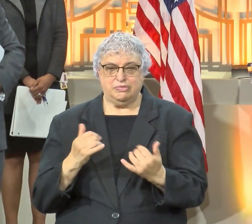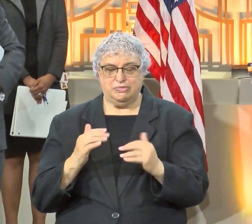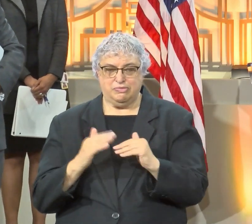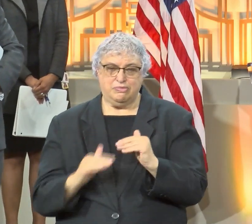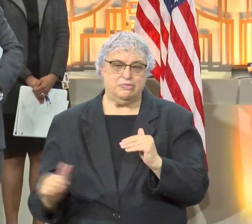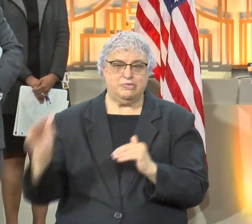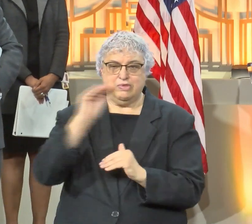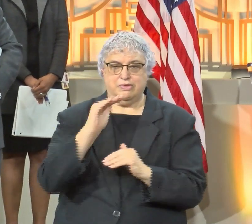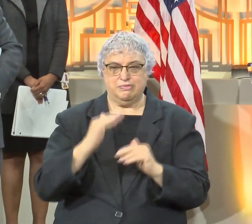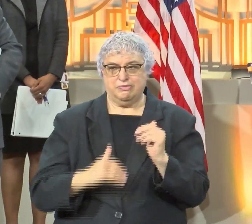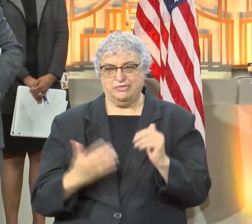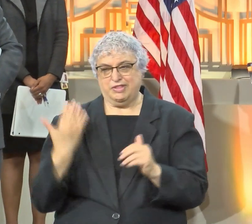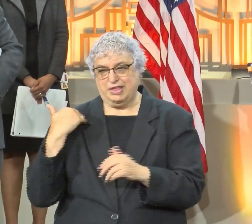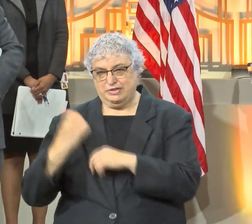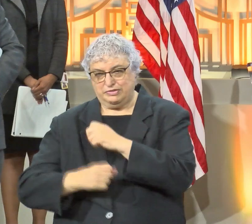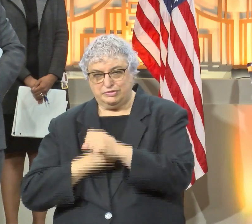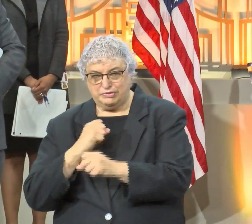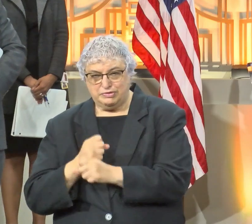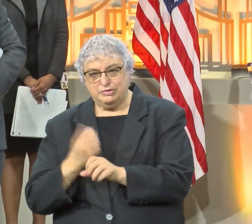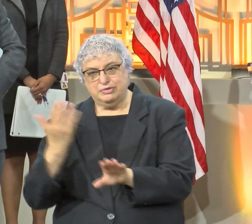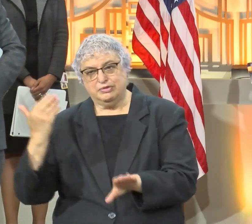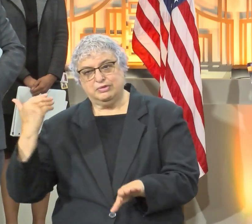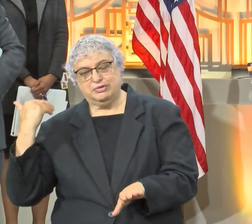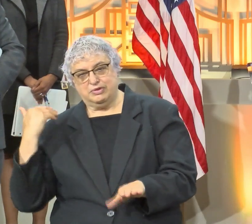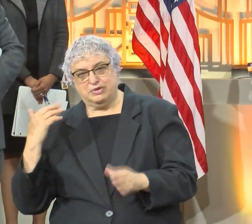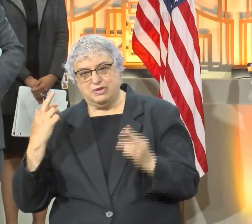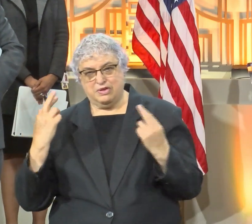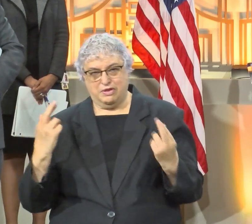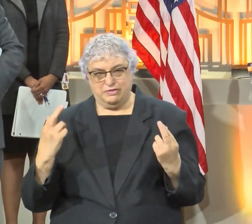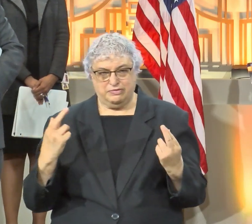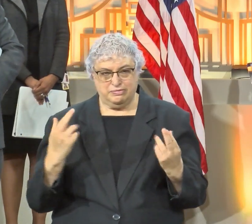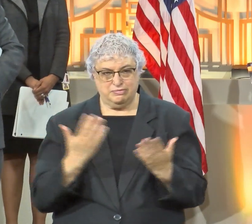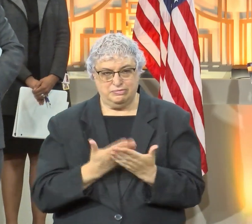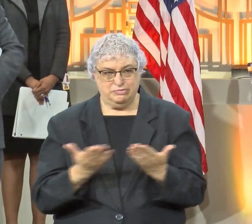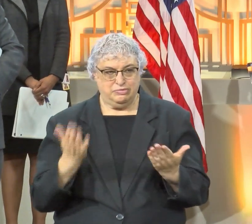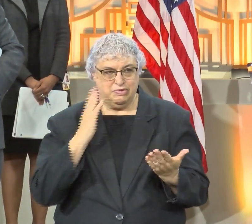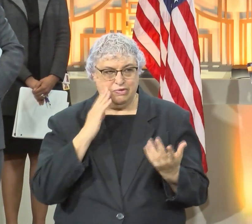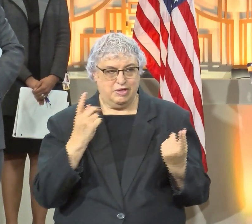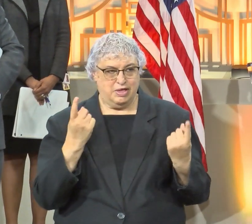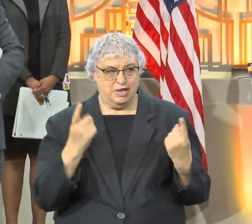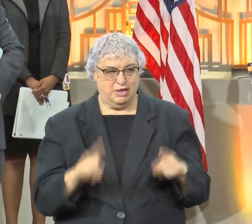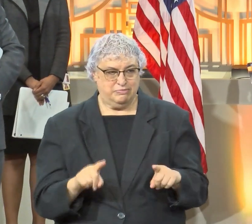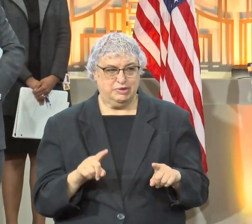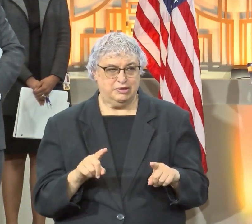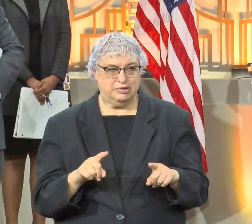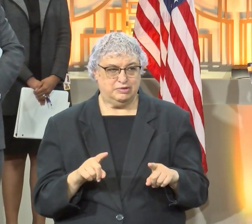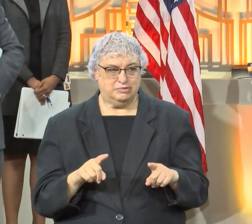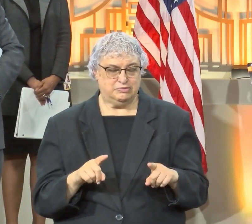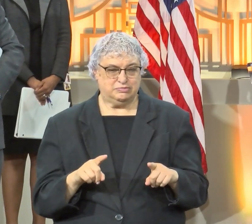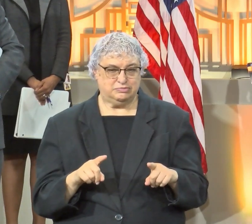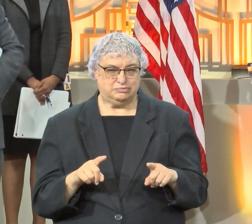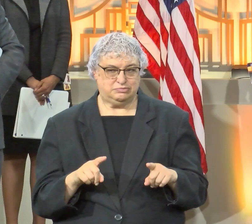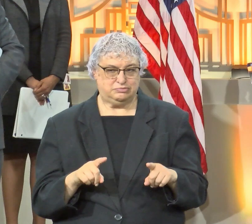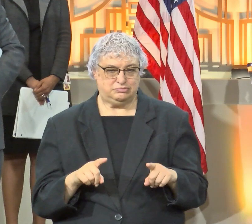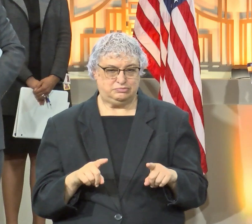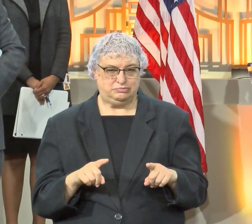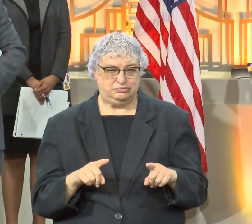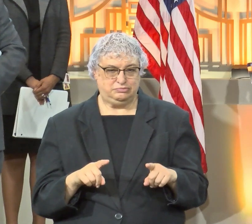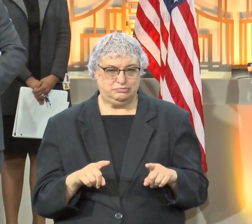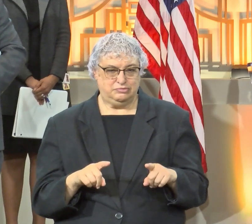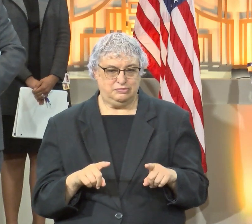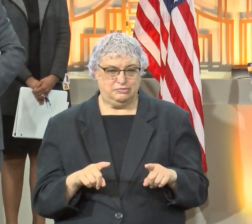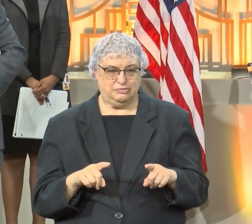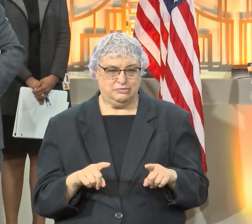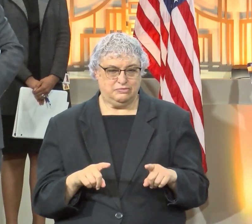above what we're used to dealing with. Hopefully, things will be happening that will, I